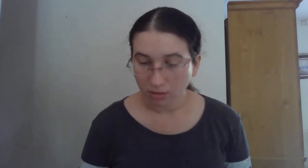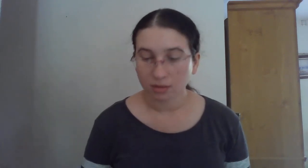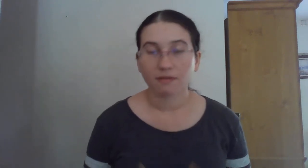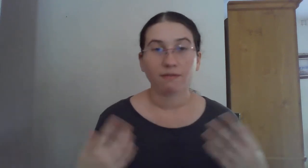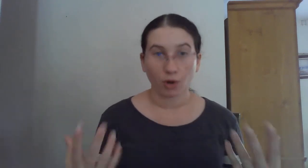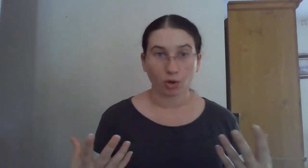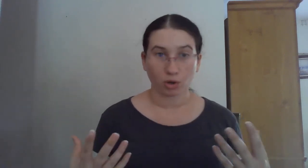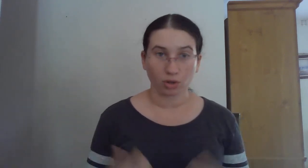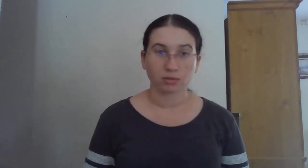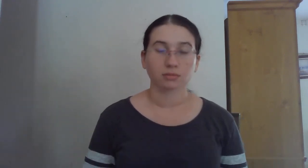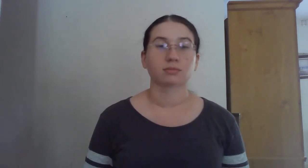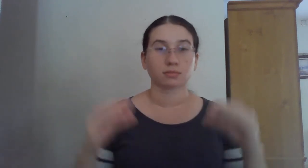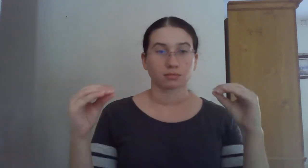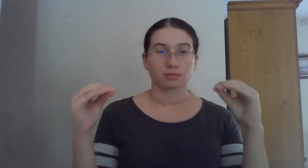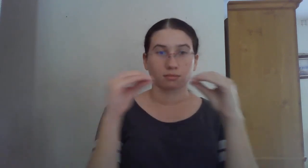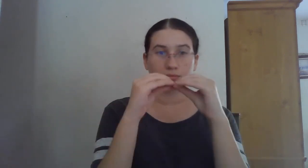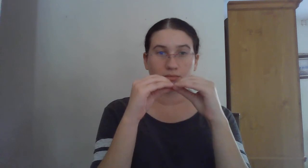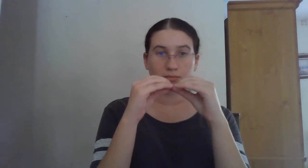More, further.